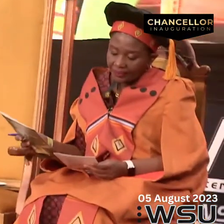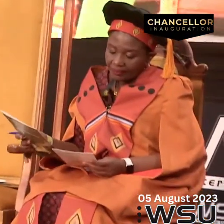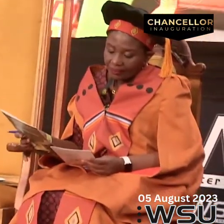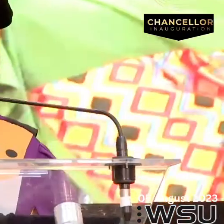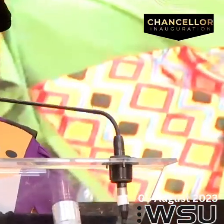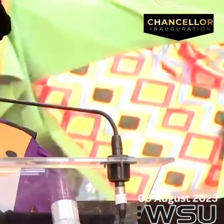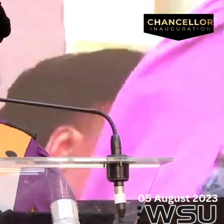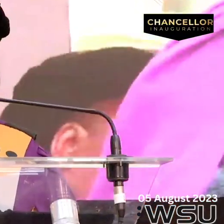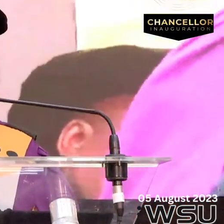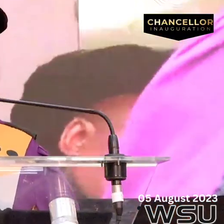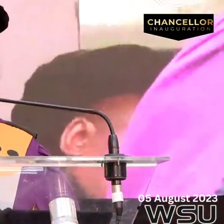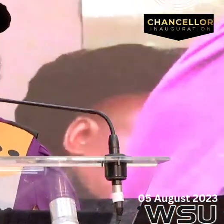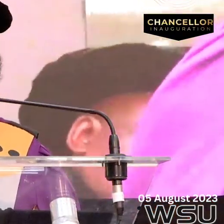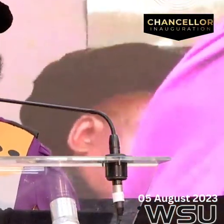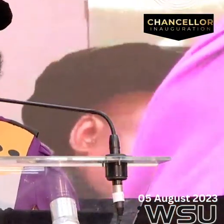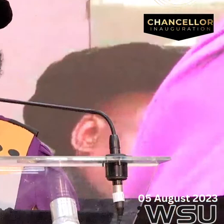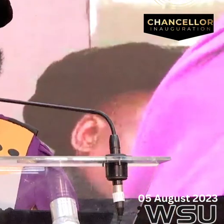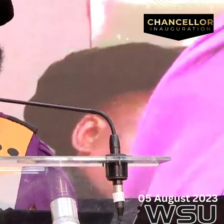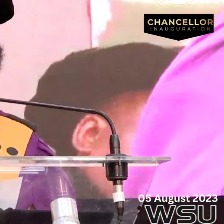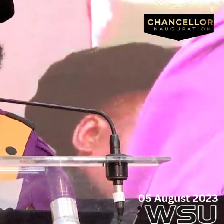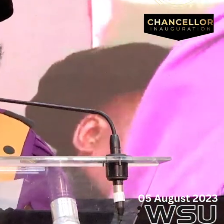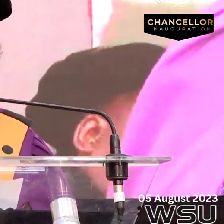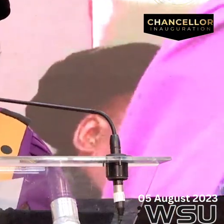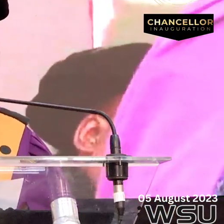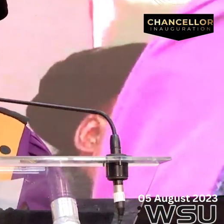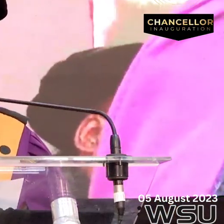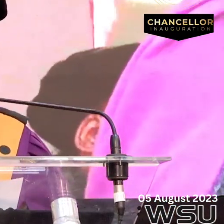Songa, and all University Management.